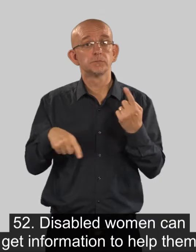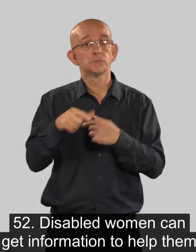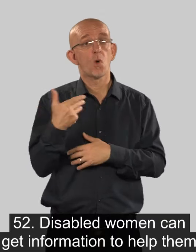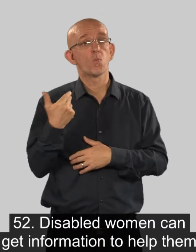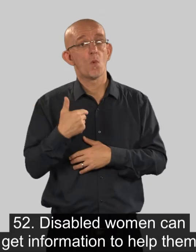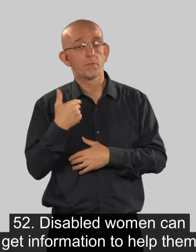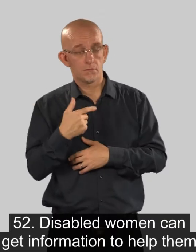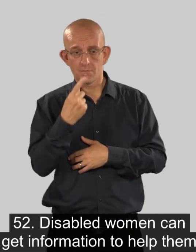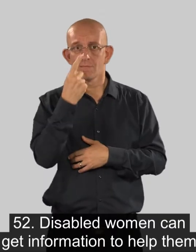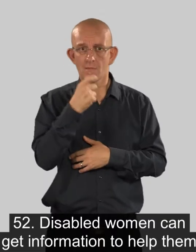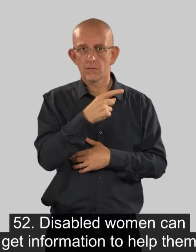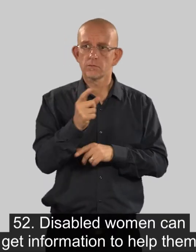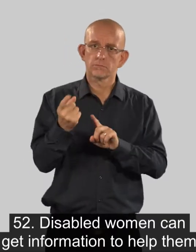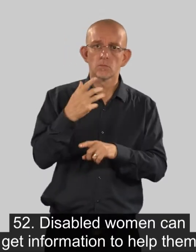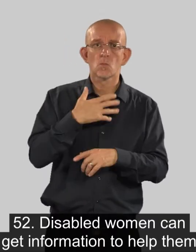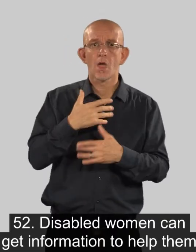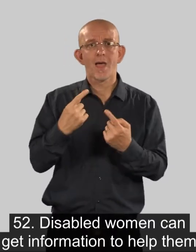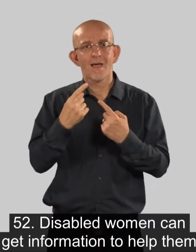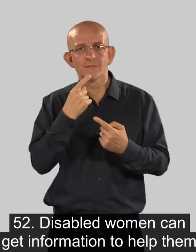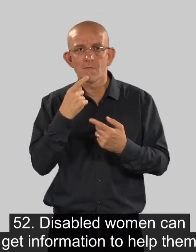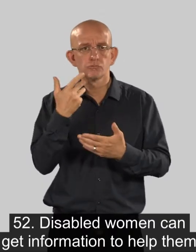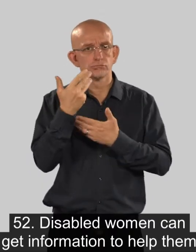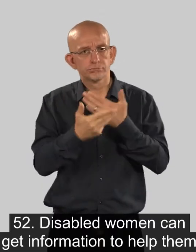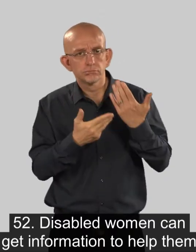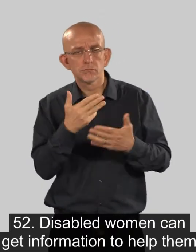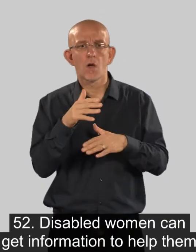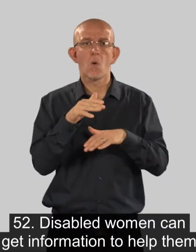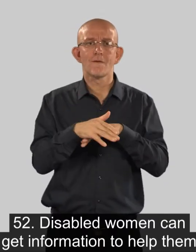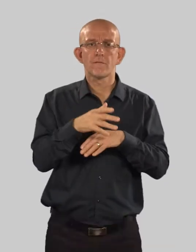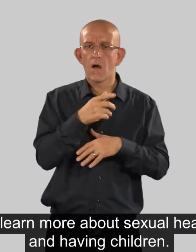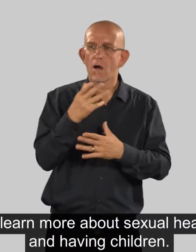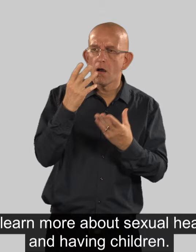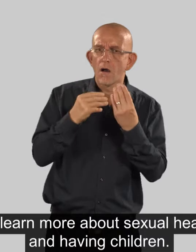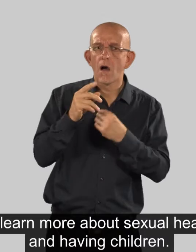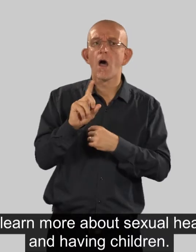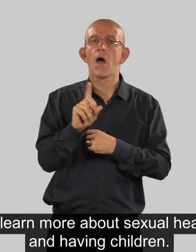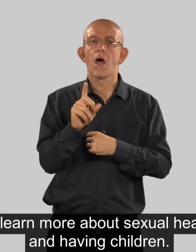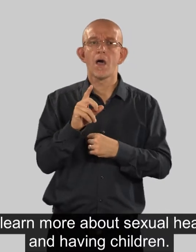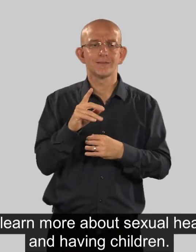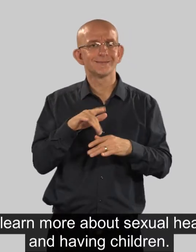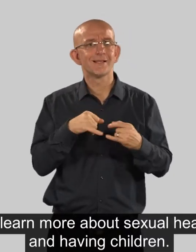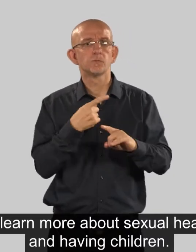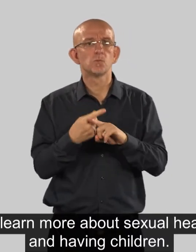Disabled women can get information to help them learn more about sexual health and having children.